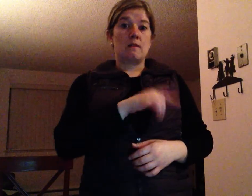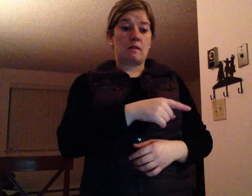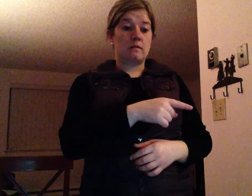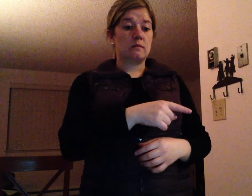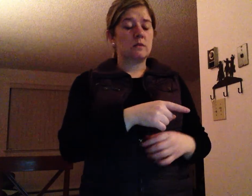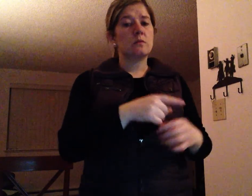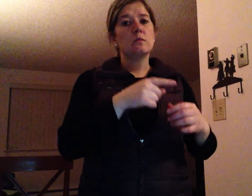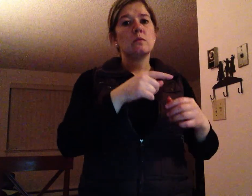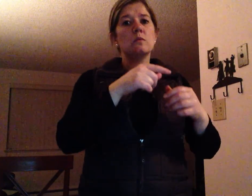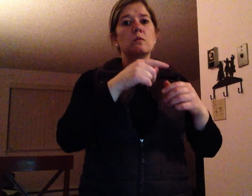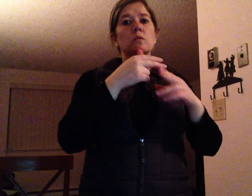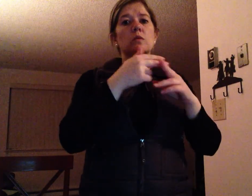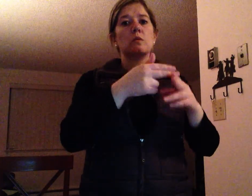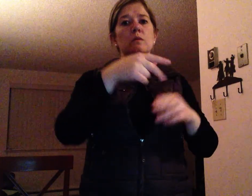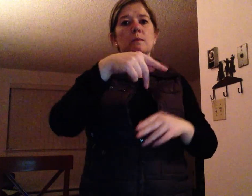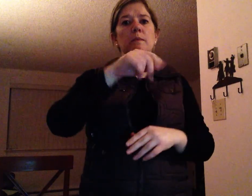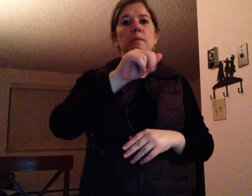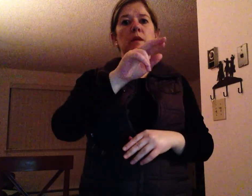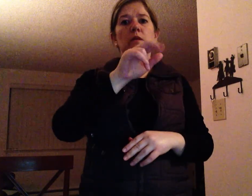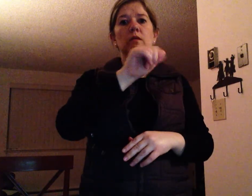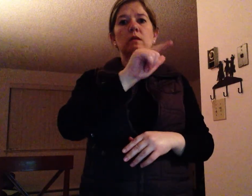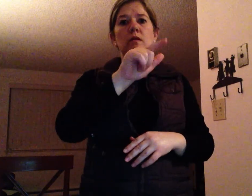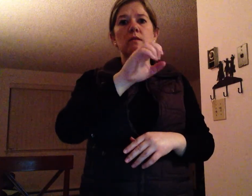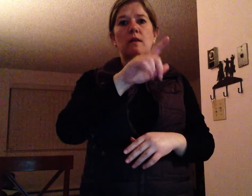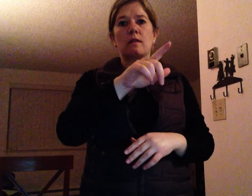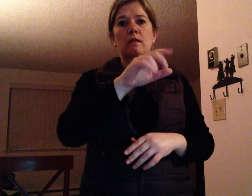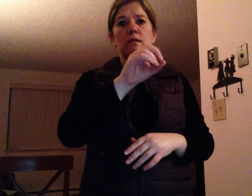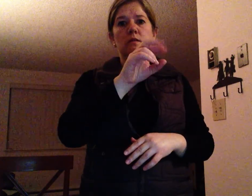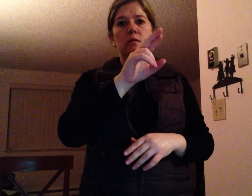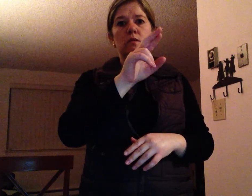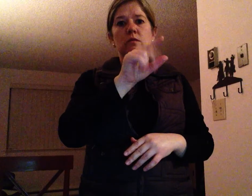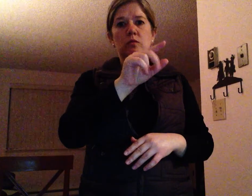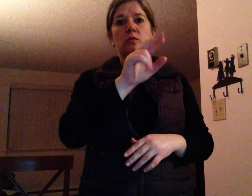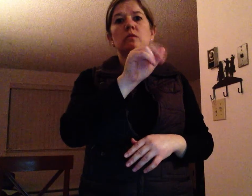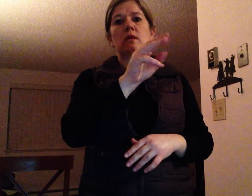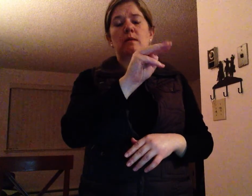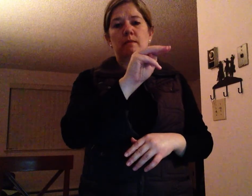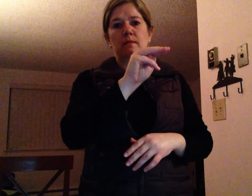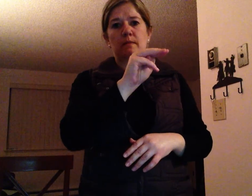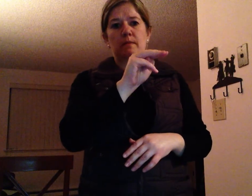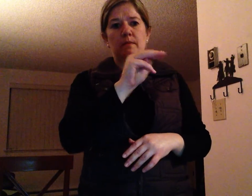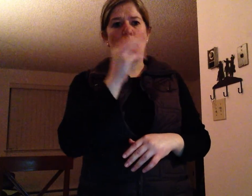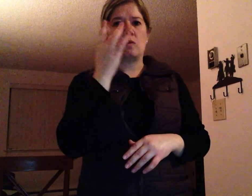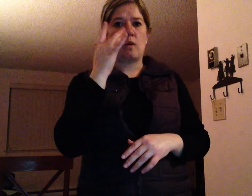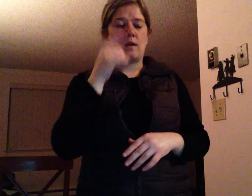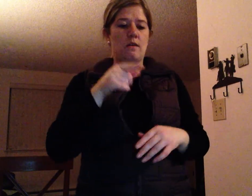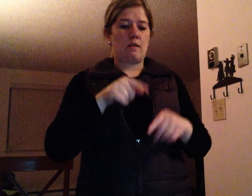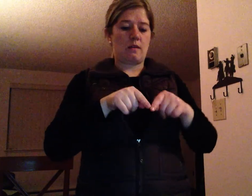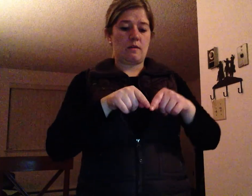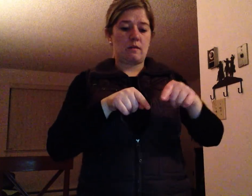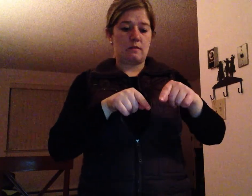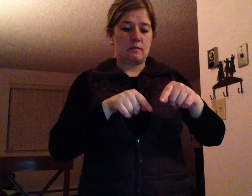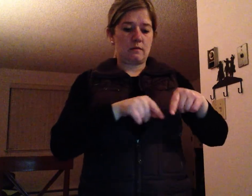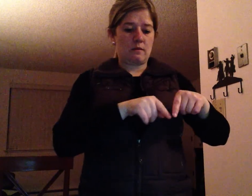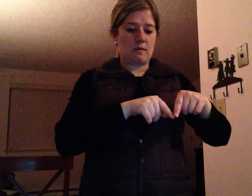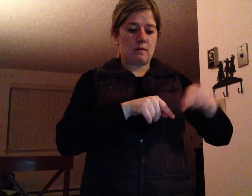have this side. These 2 are never going to touch. This side and this side are never going to touch. That's a parallelogram. Look at this